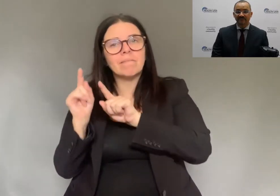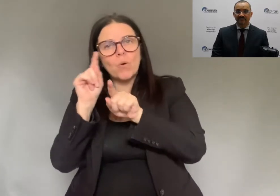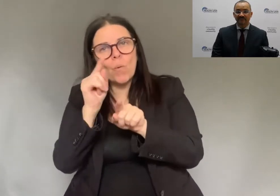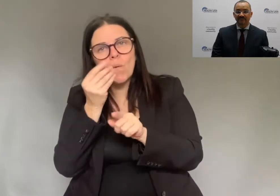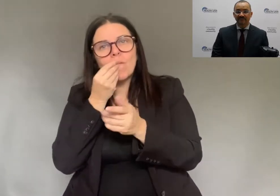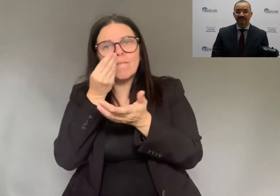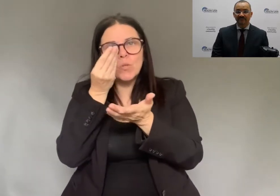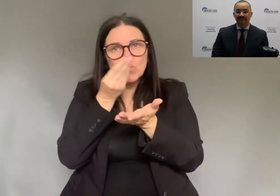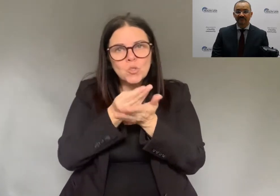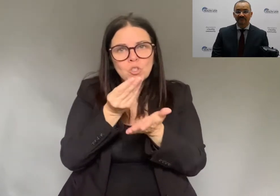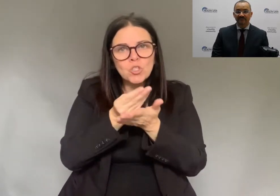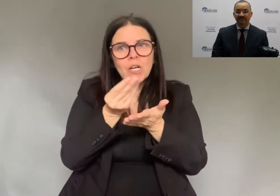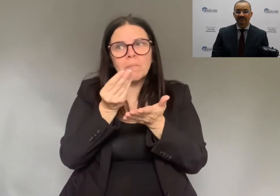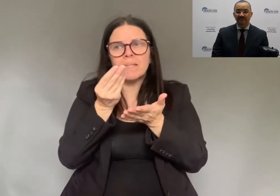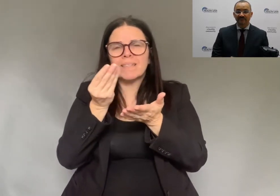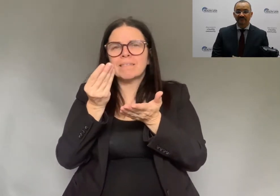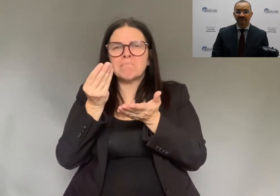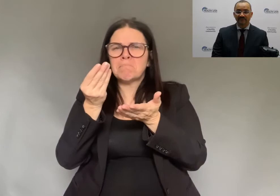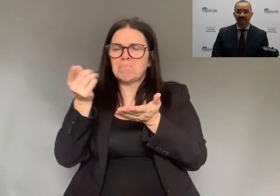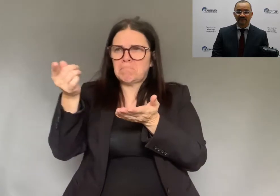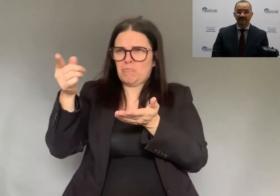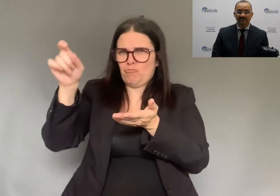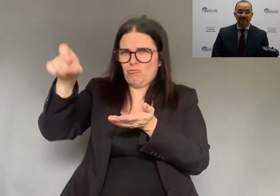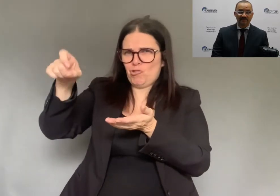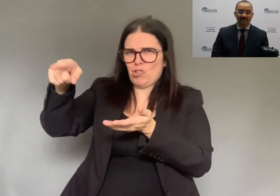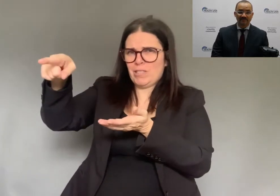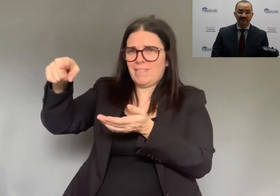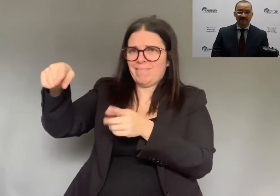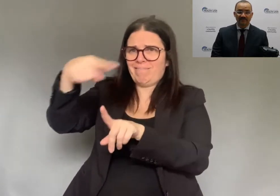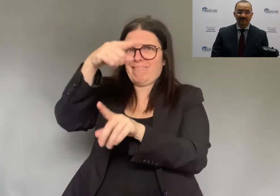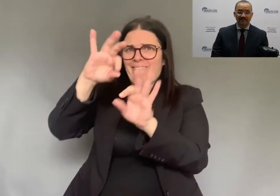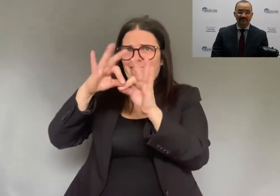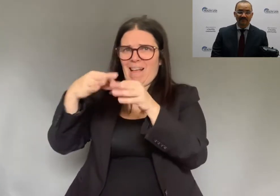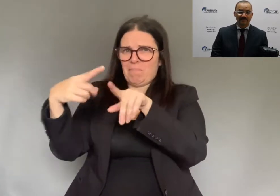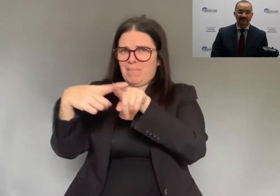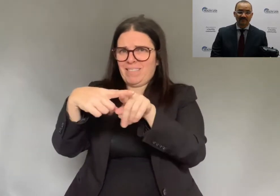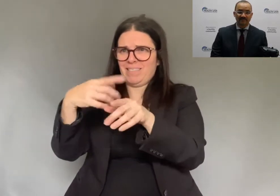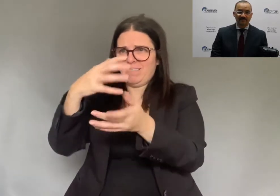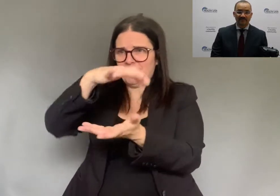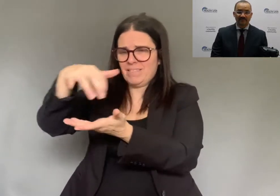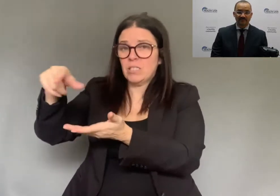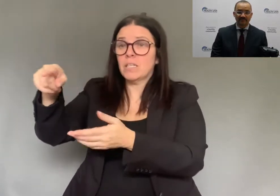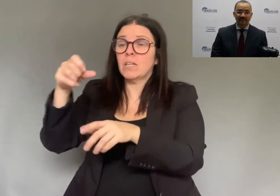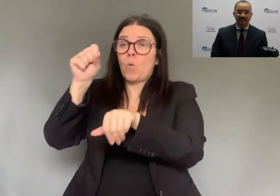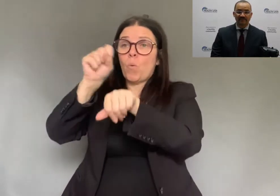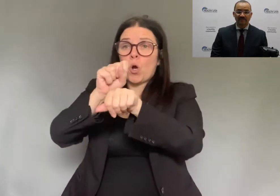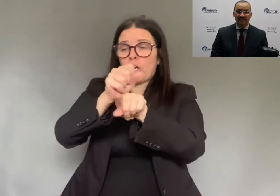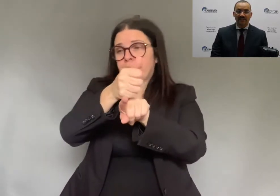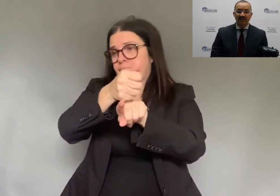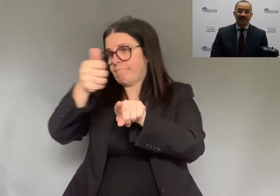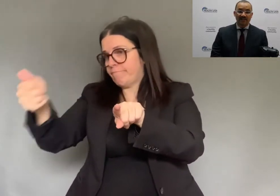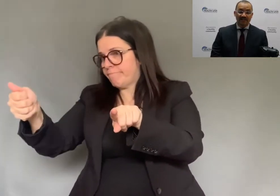Shouldn't they have family members grabbing their essentials for them, and once they leave their job, they should be going straight home?